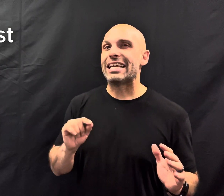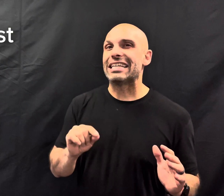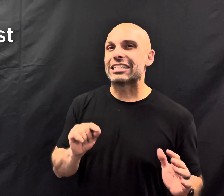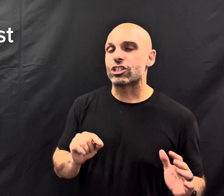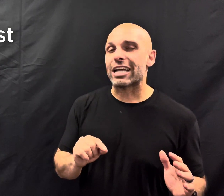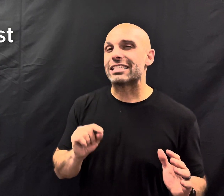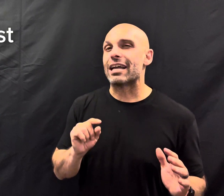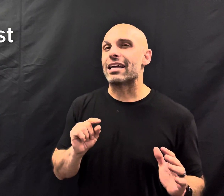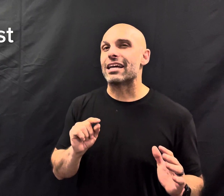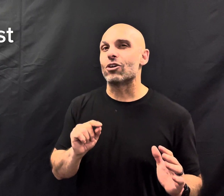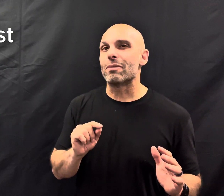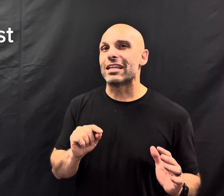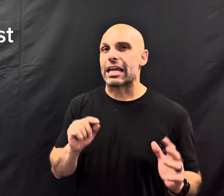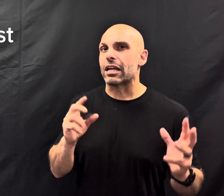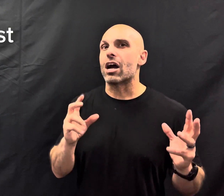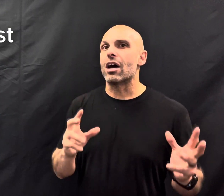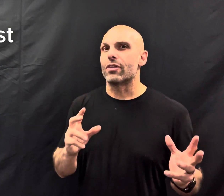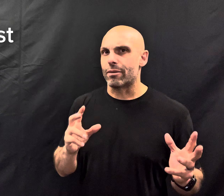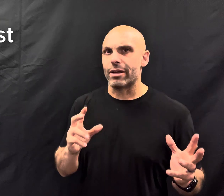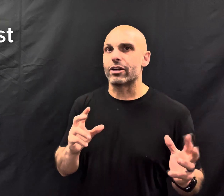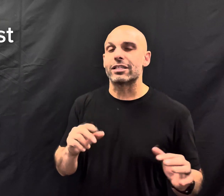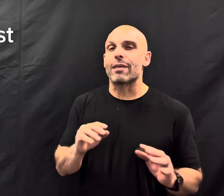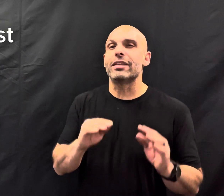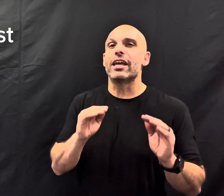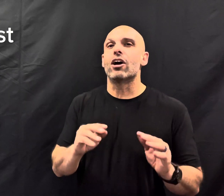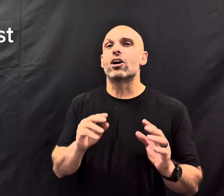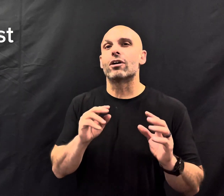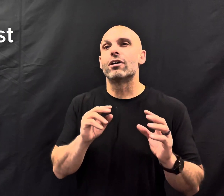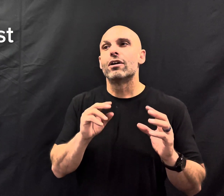English signs, that I don't mean like they're American signs. I mean, they are